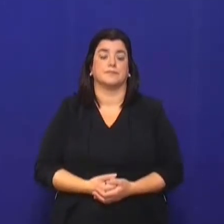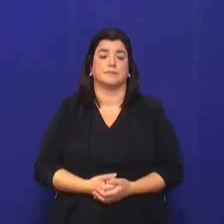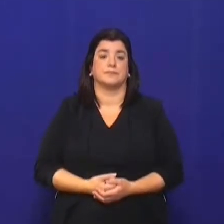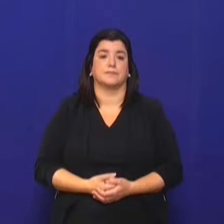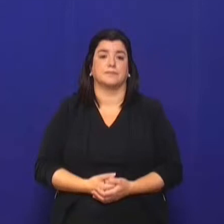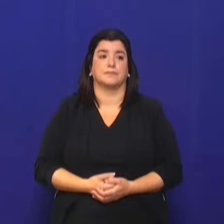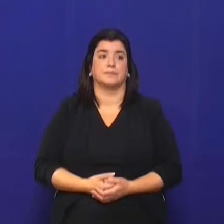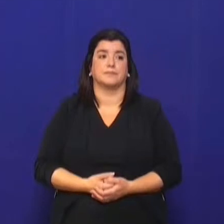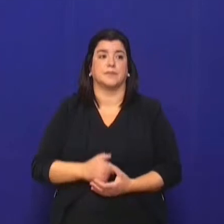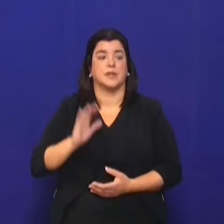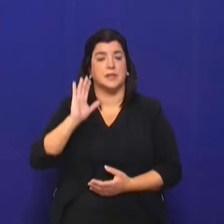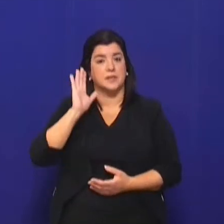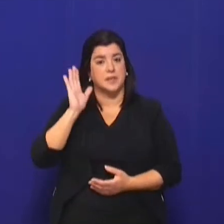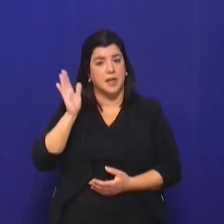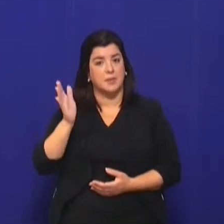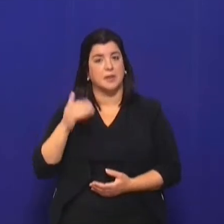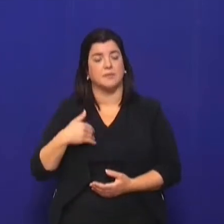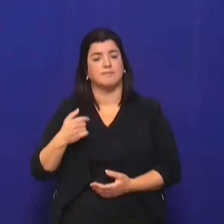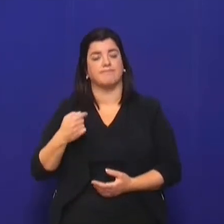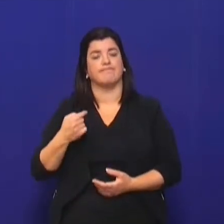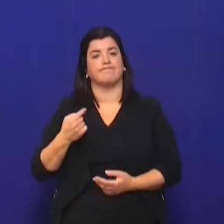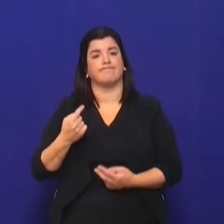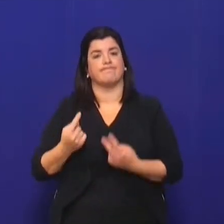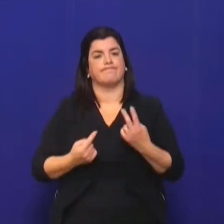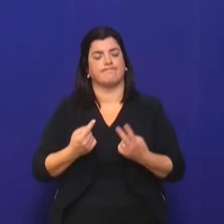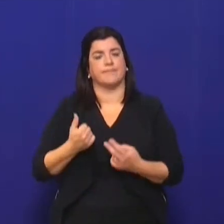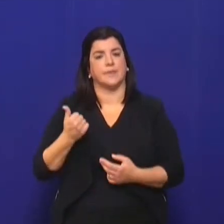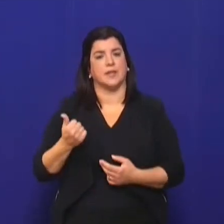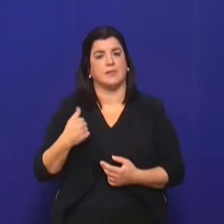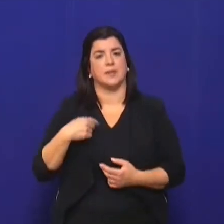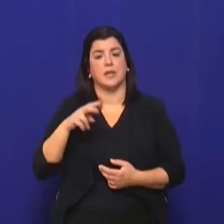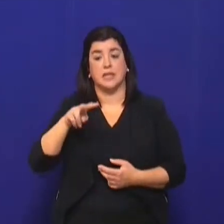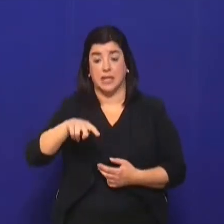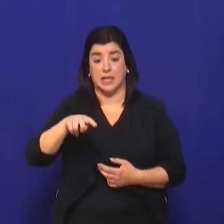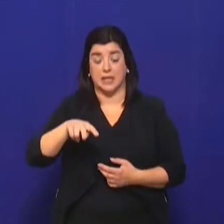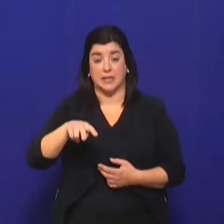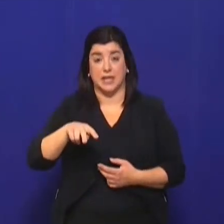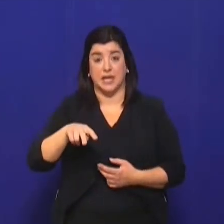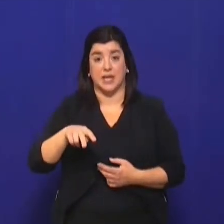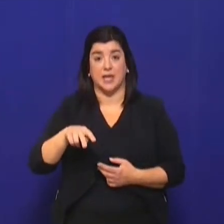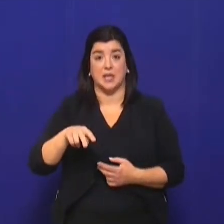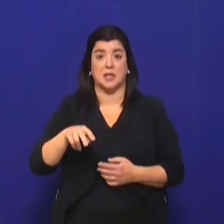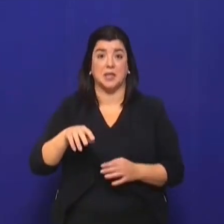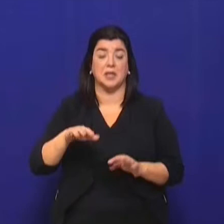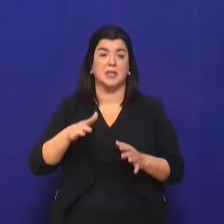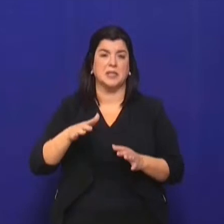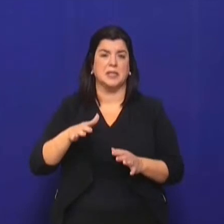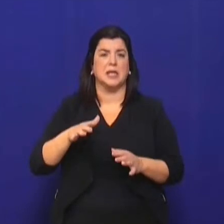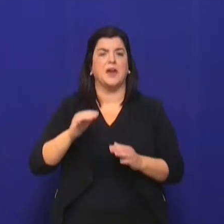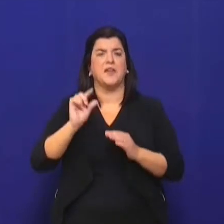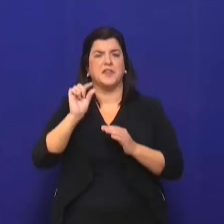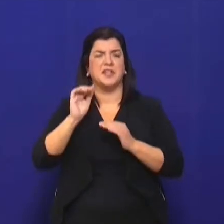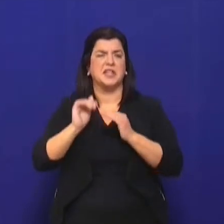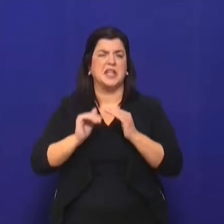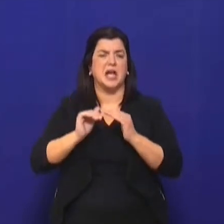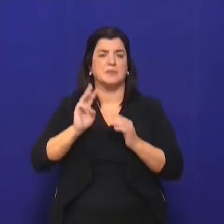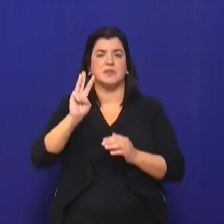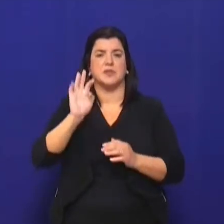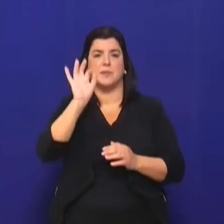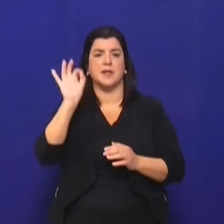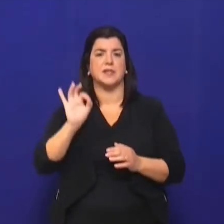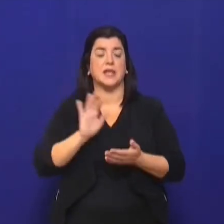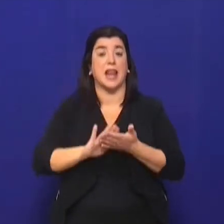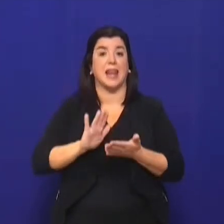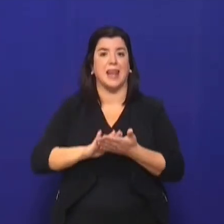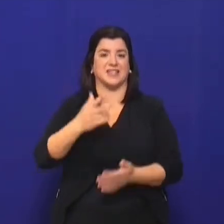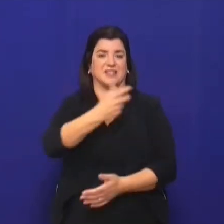Nsellim lek Professur Gawci, semmejt li fost l-oħrajn sa nhar it-tnejn illi ġej ftit anqas minn 3% tal-popolazzjoni se